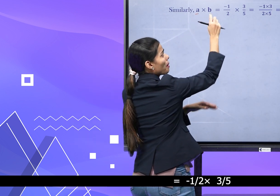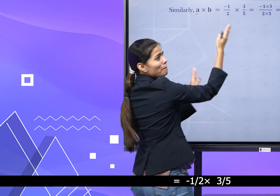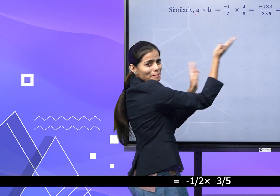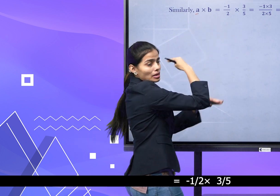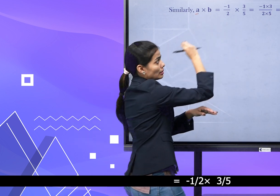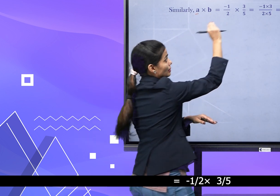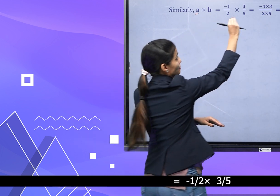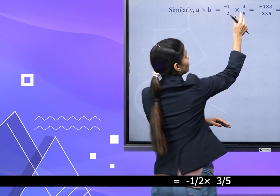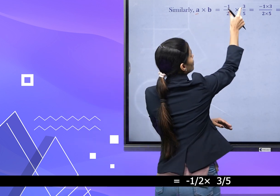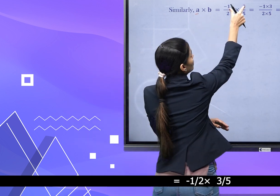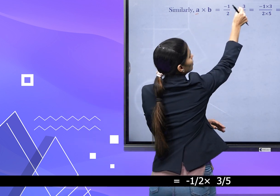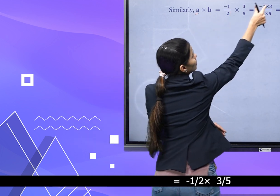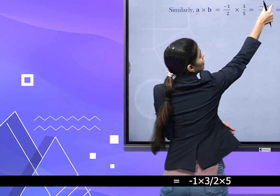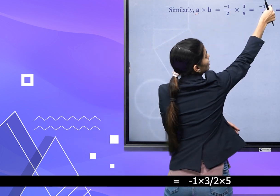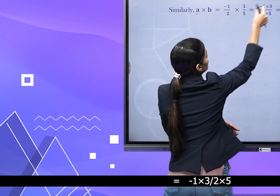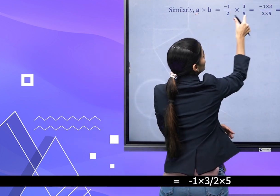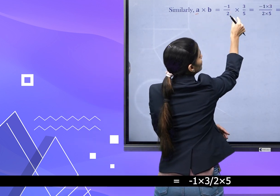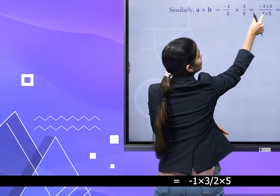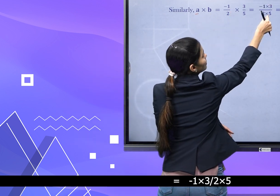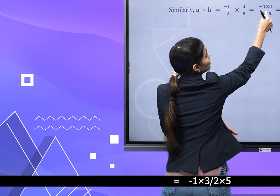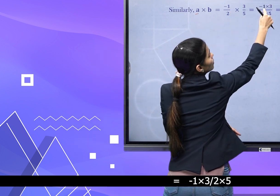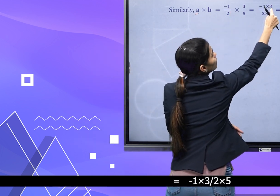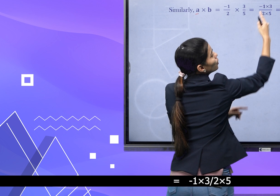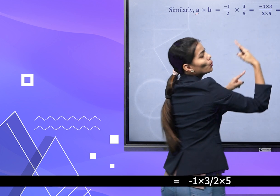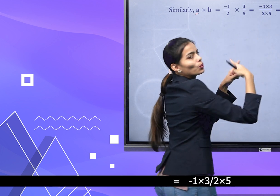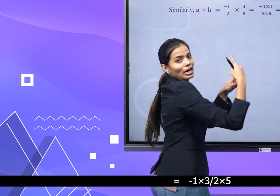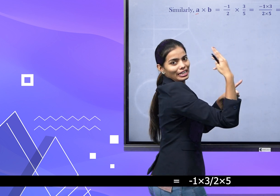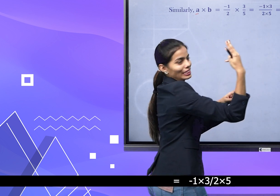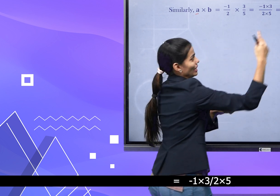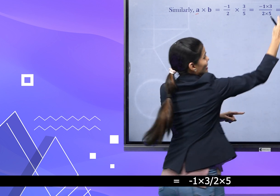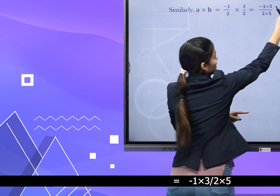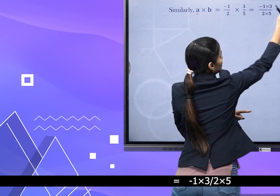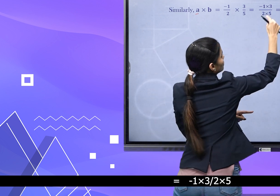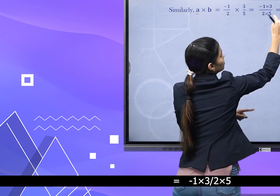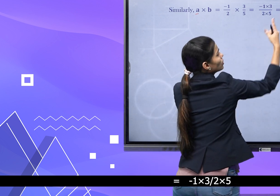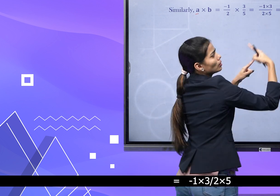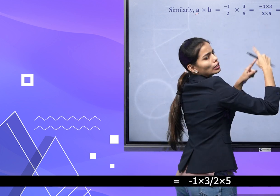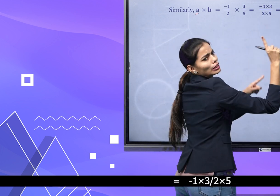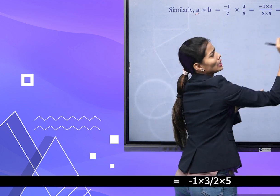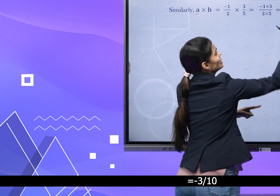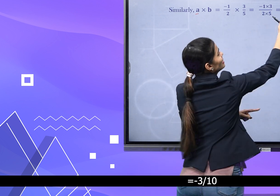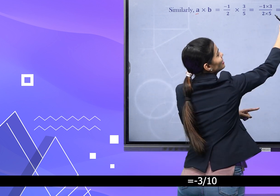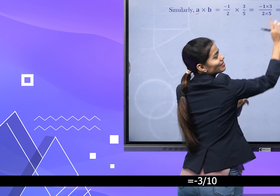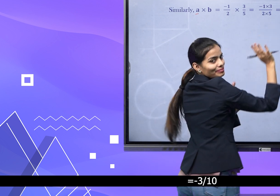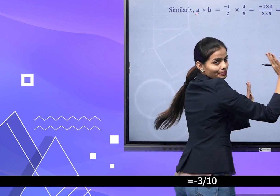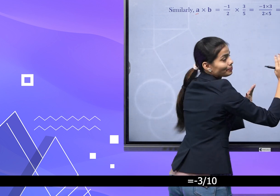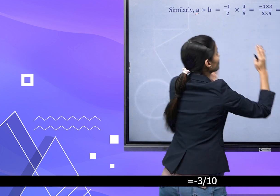5 is equal to minus 1 into 3 by 2 into 5 is equal to minus 3